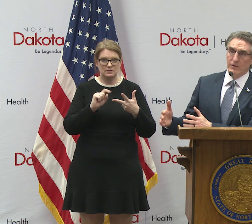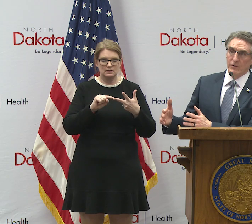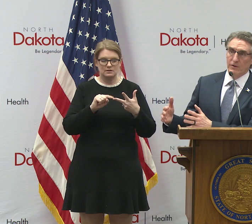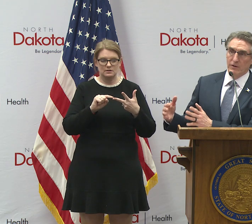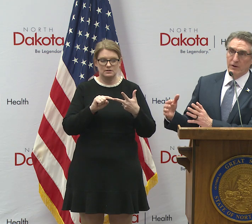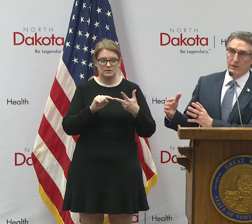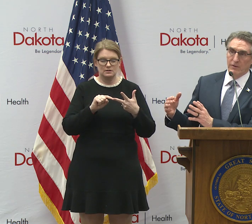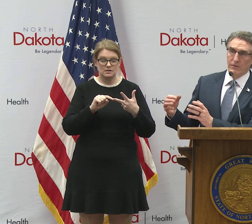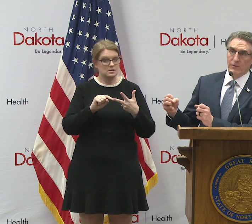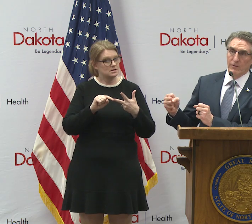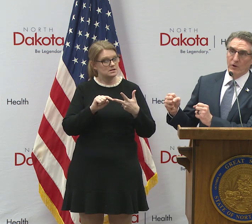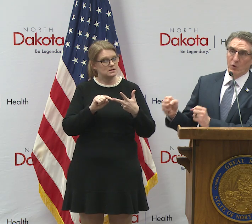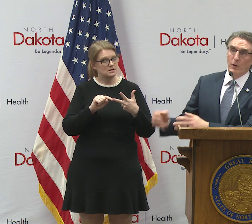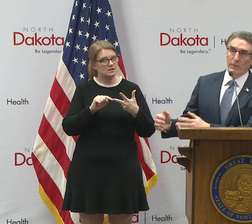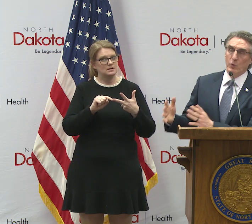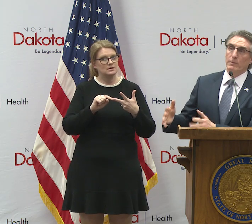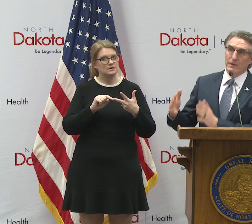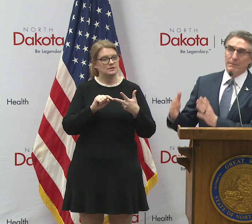the